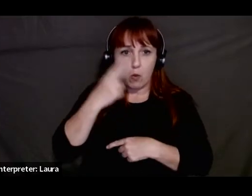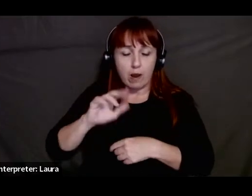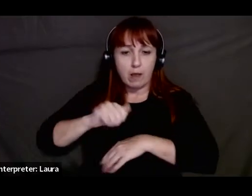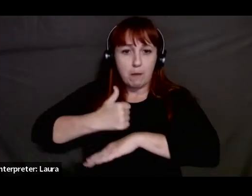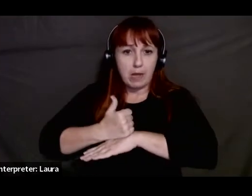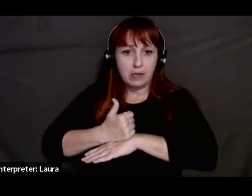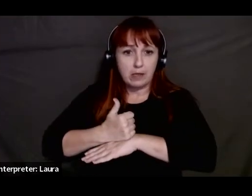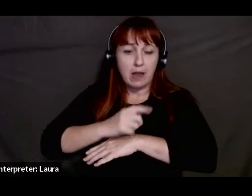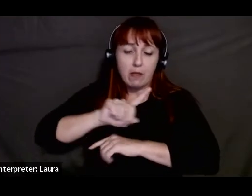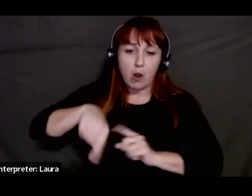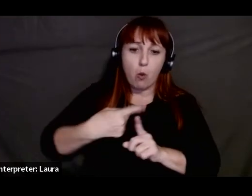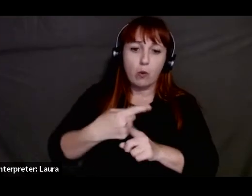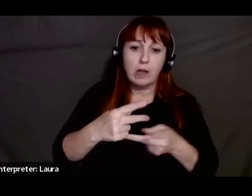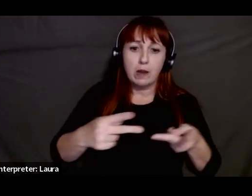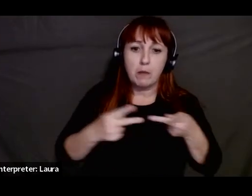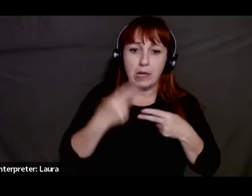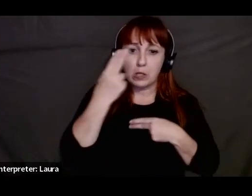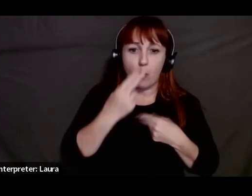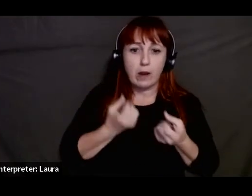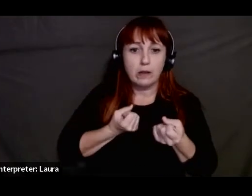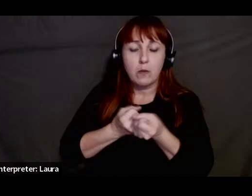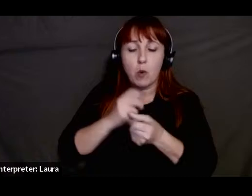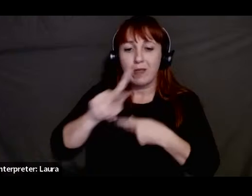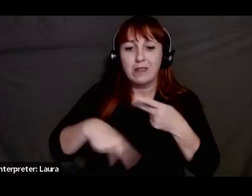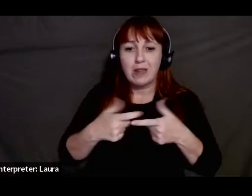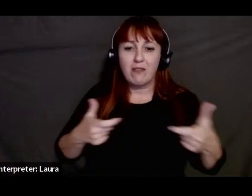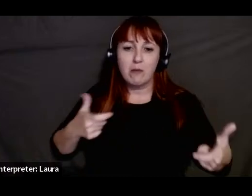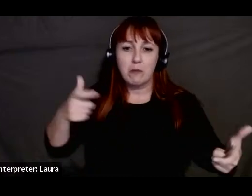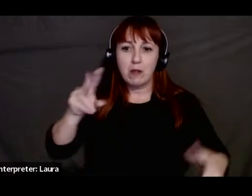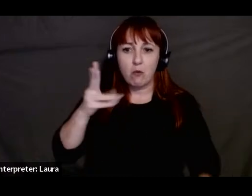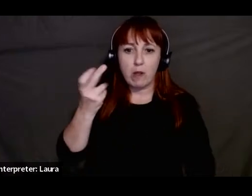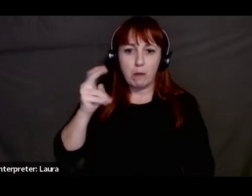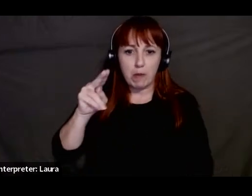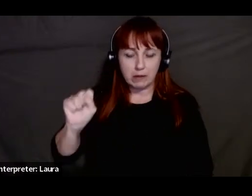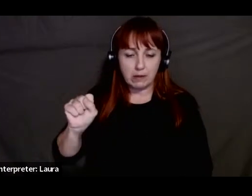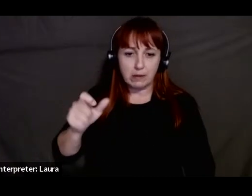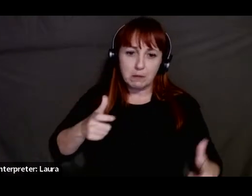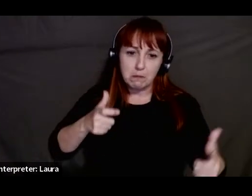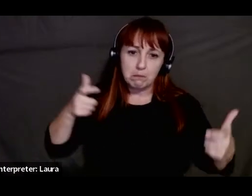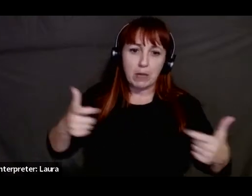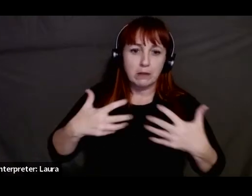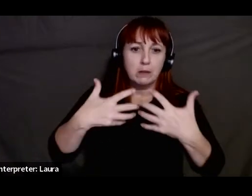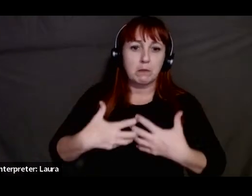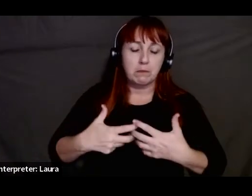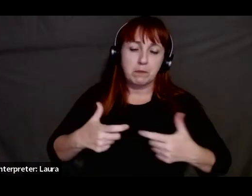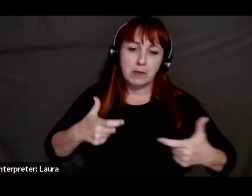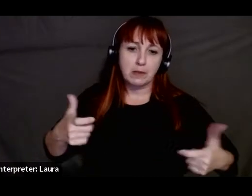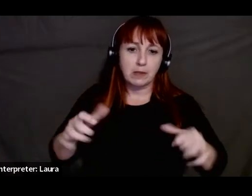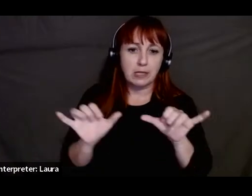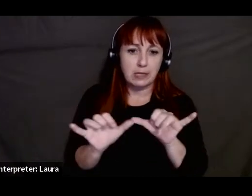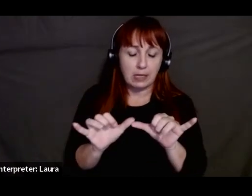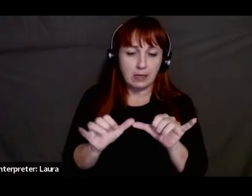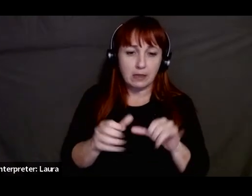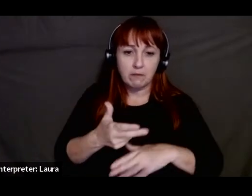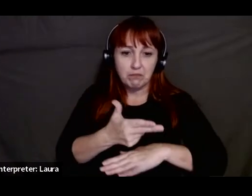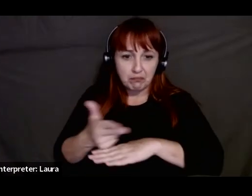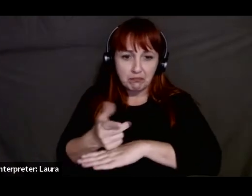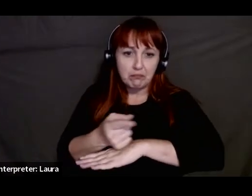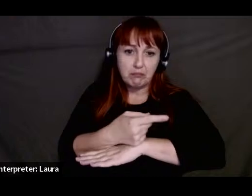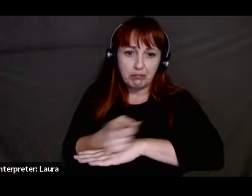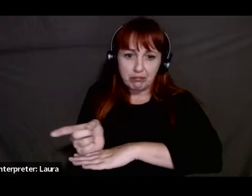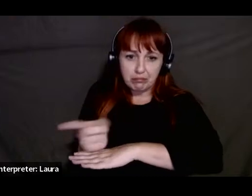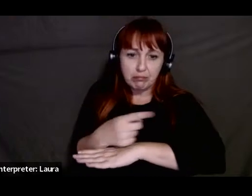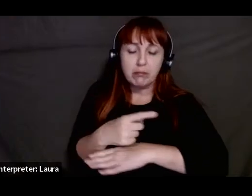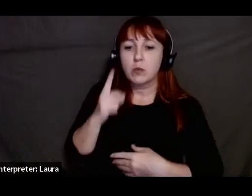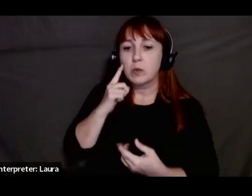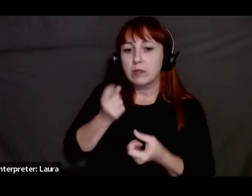in Hawaii able to support weapon system training and maximum capabilities. PTA supports joint and